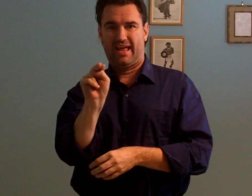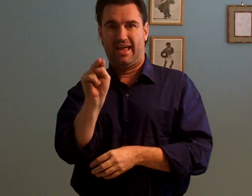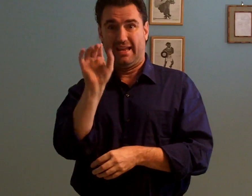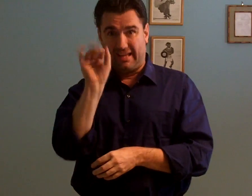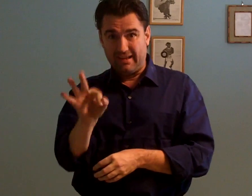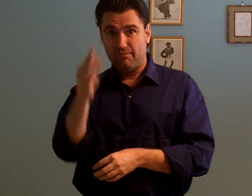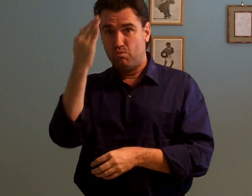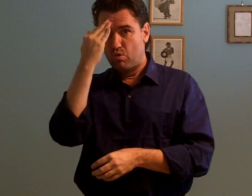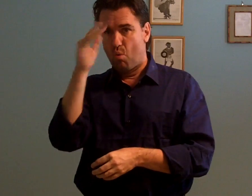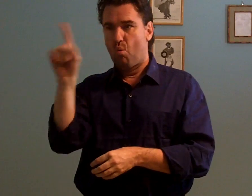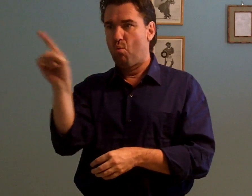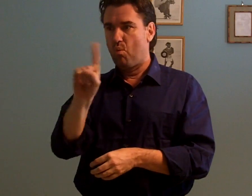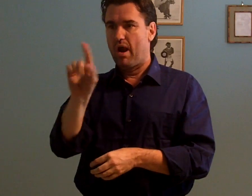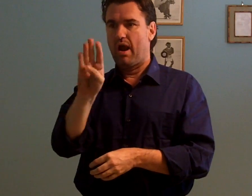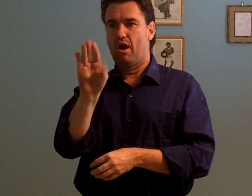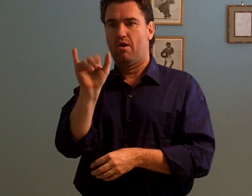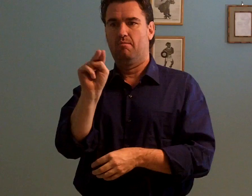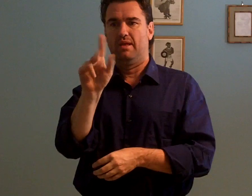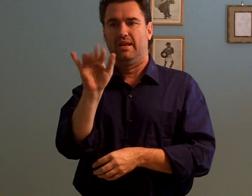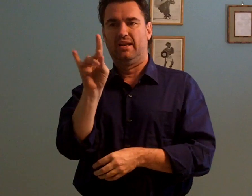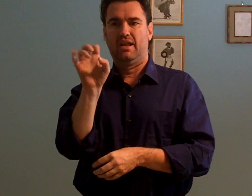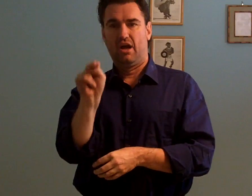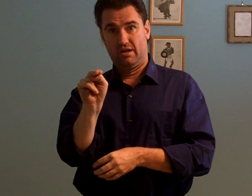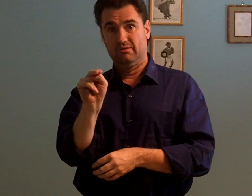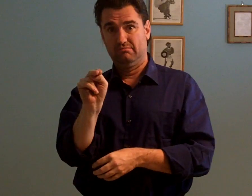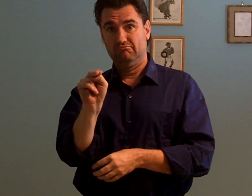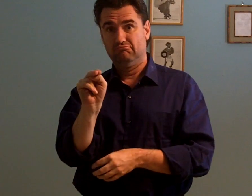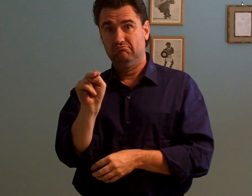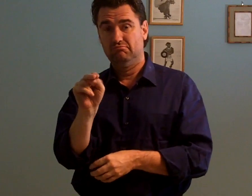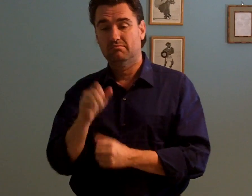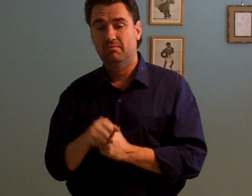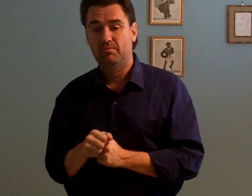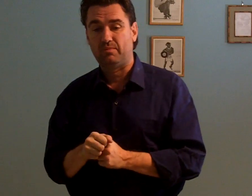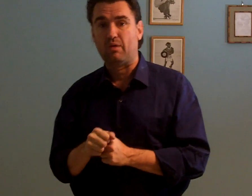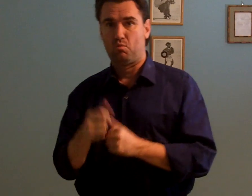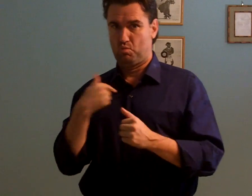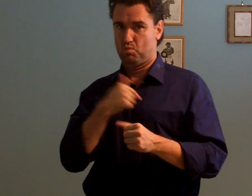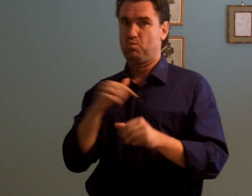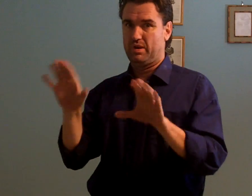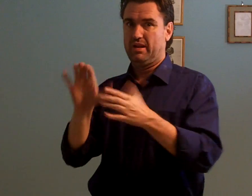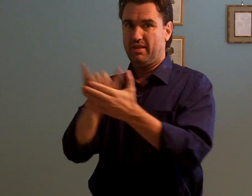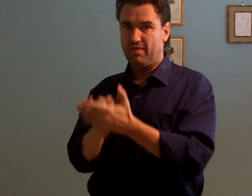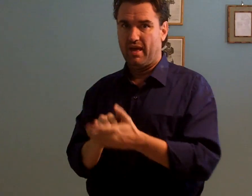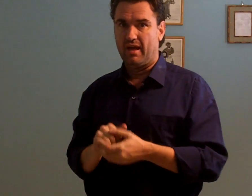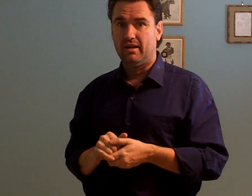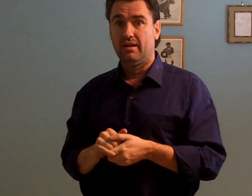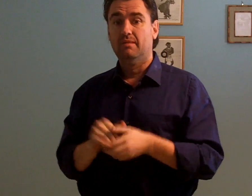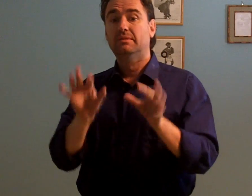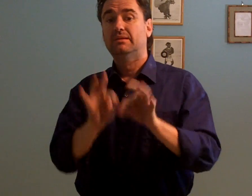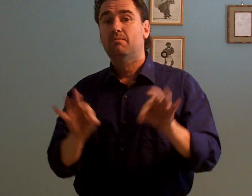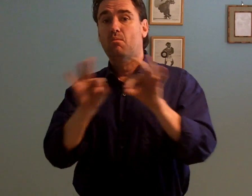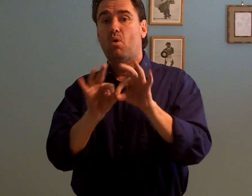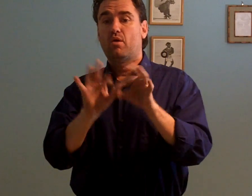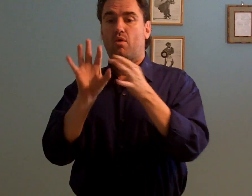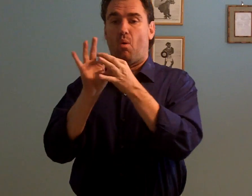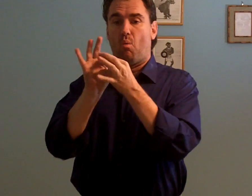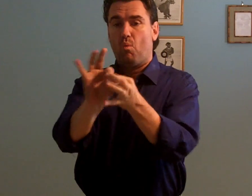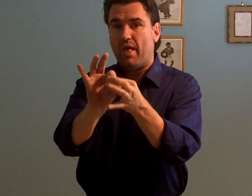we've done. But it's important to note that our counterterrorism cooperation with Pakistan helped lead us to bin Laden